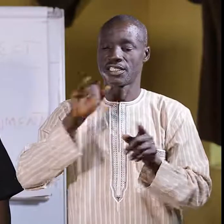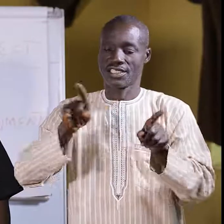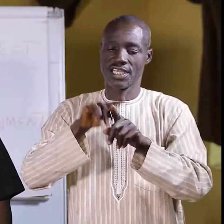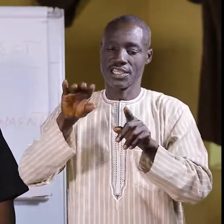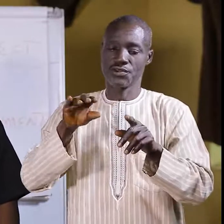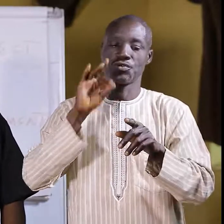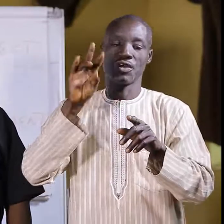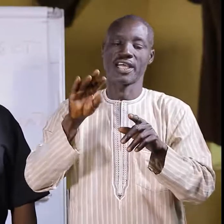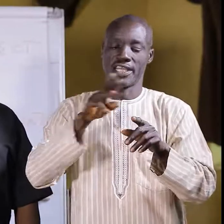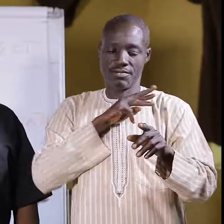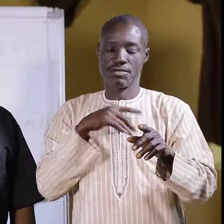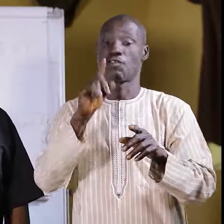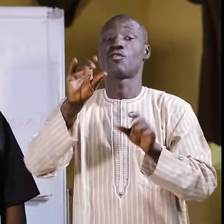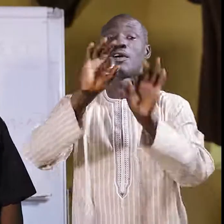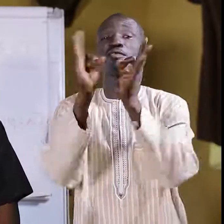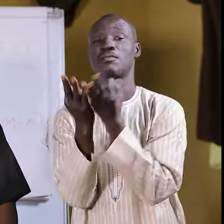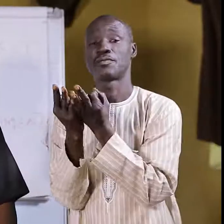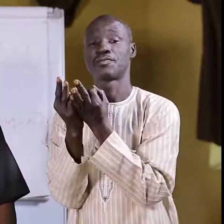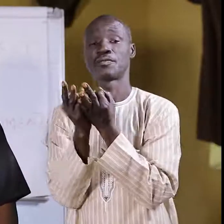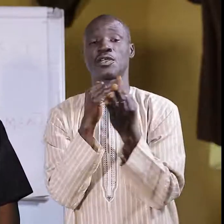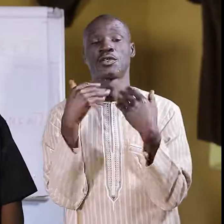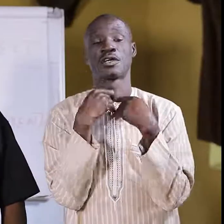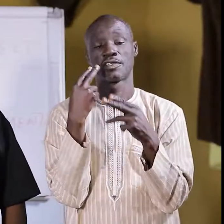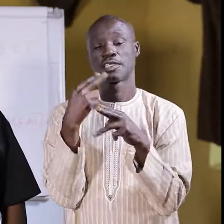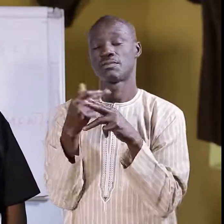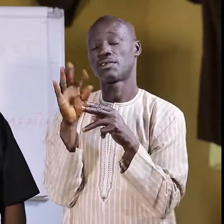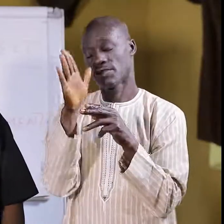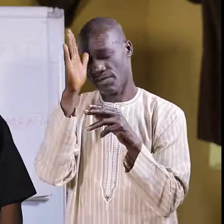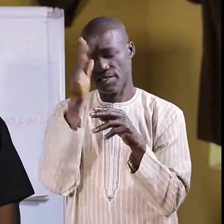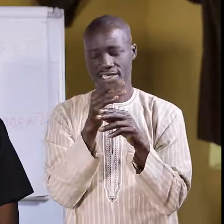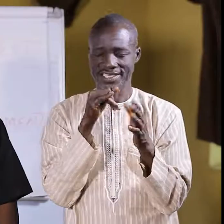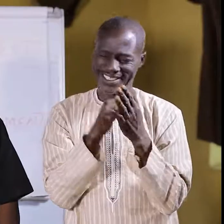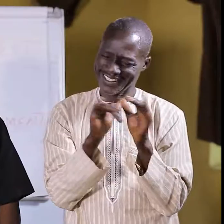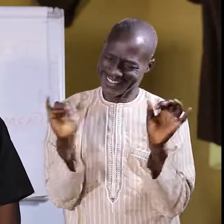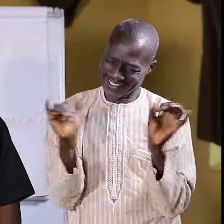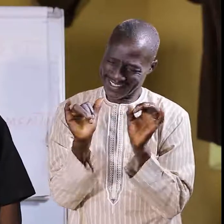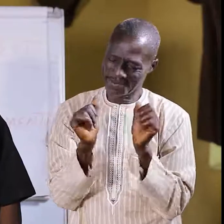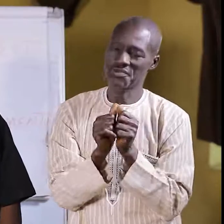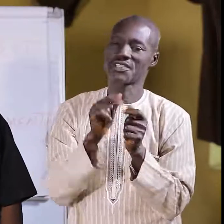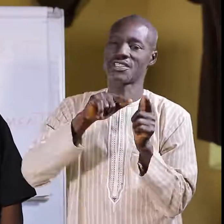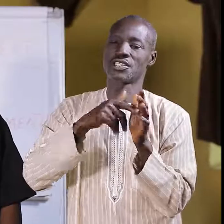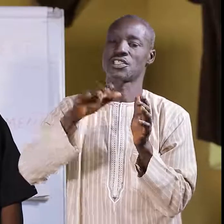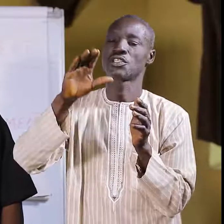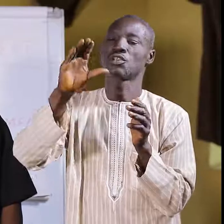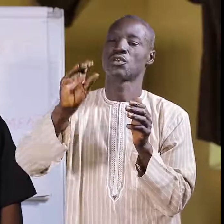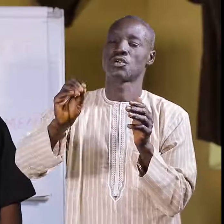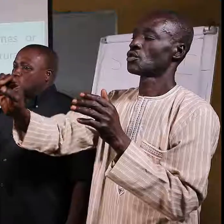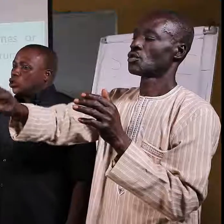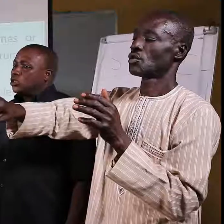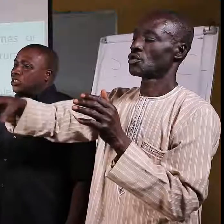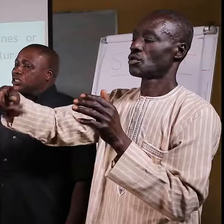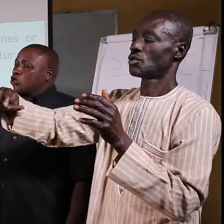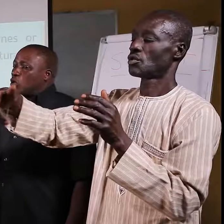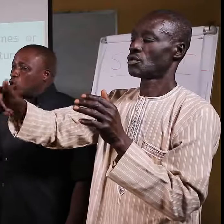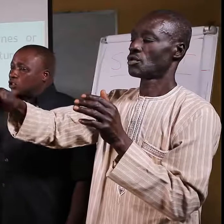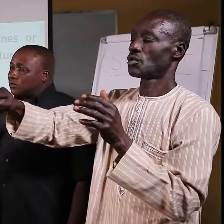family. You bear the name of your father, isn't it? So it is with this organic compound. They also have a suffix that